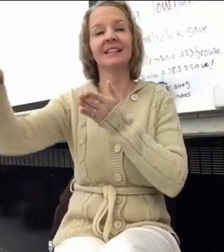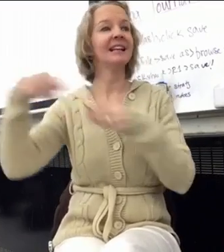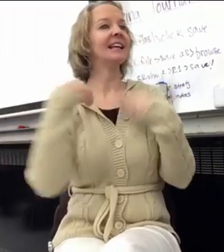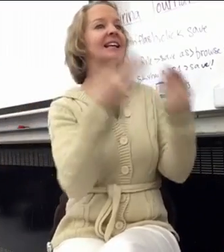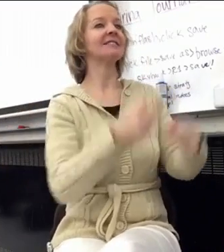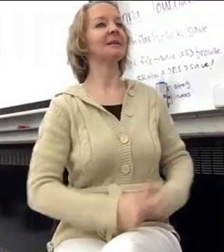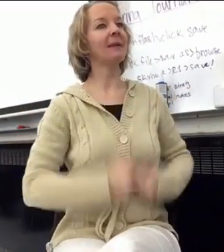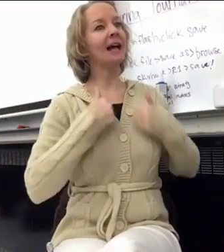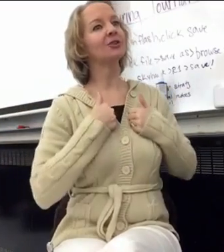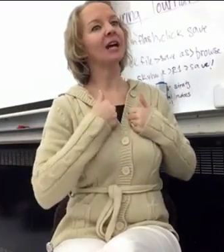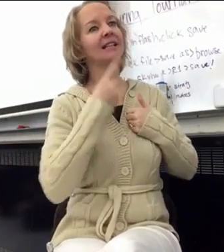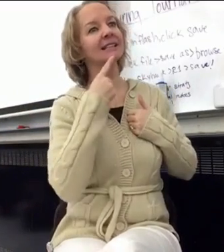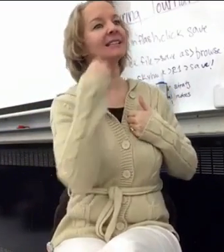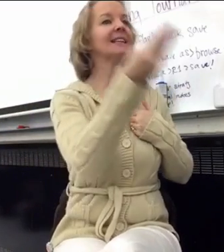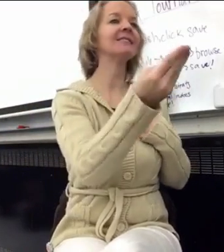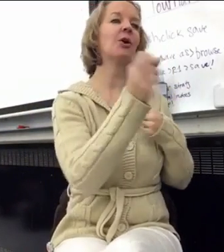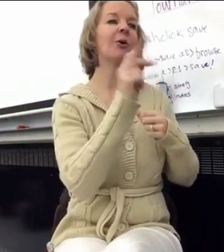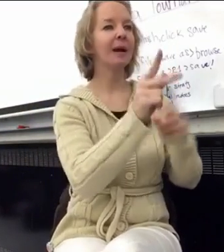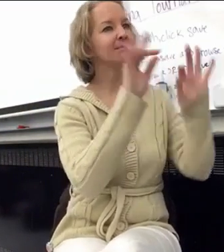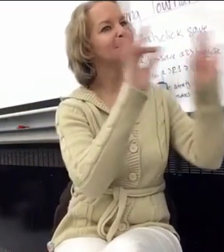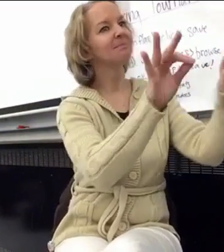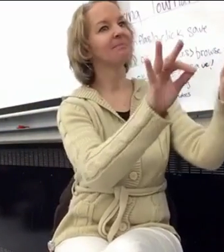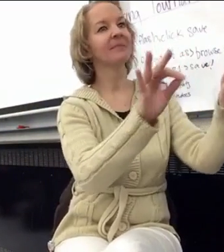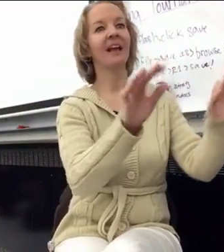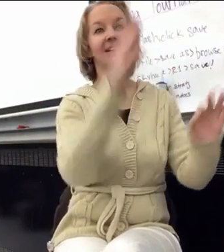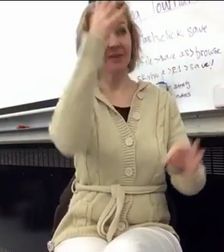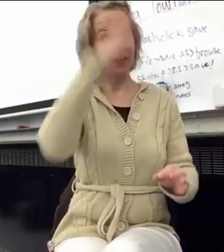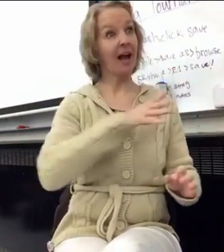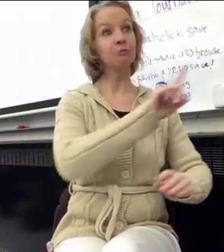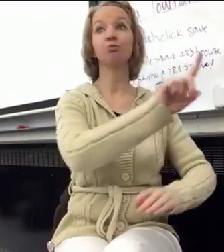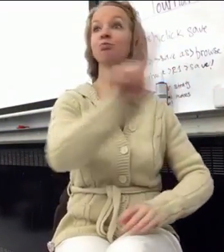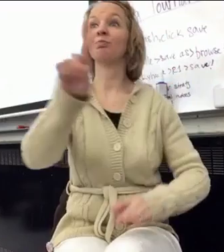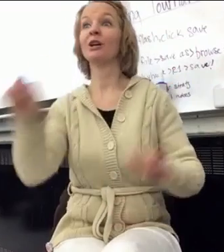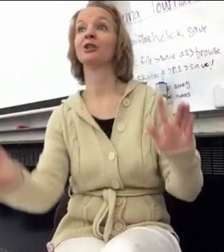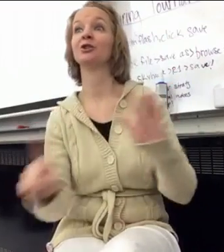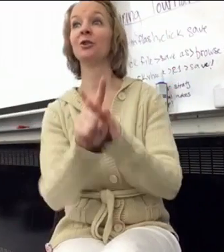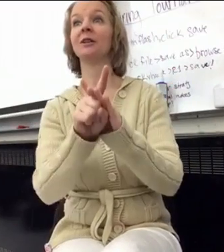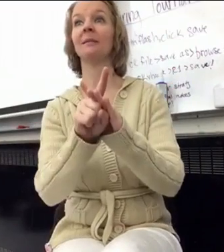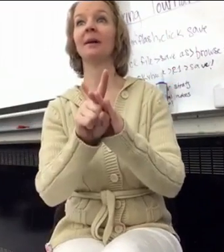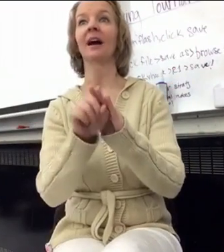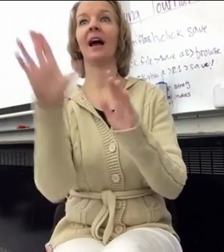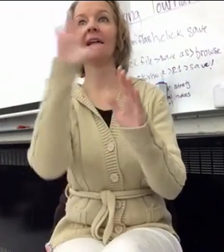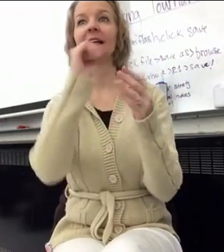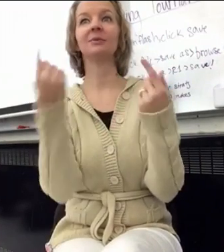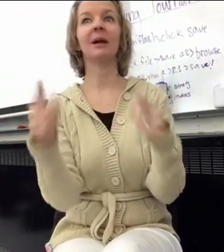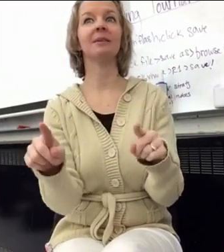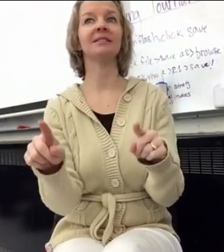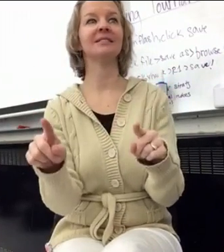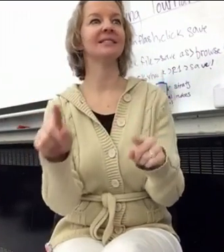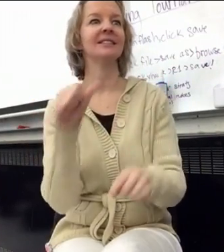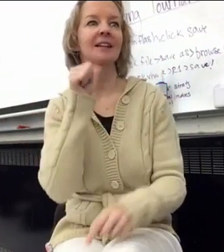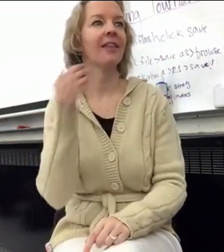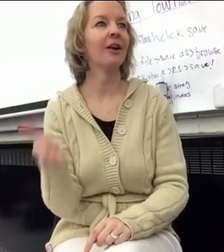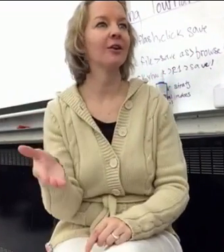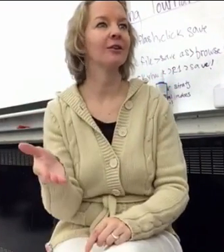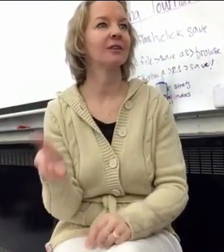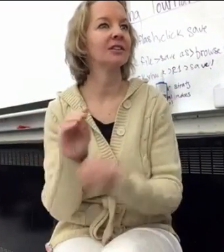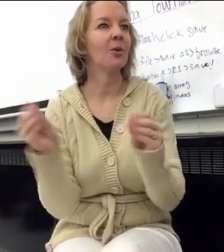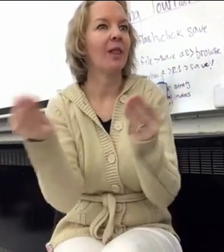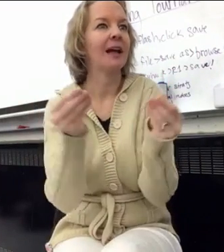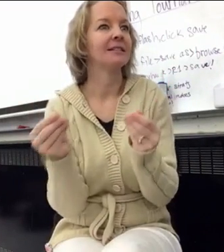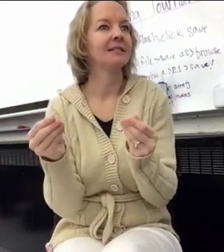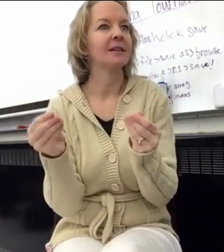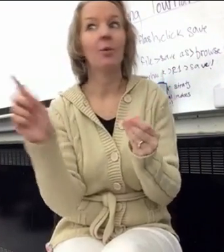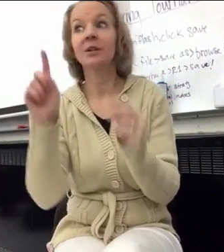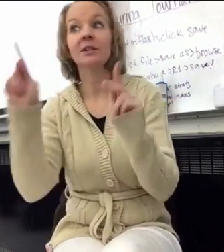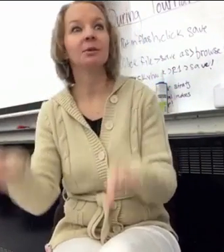It's now your land. Here's the deed. The guy shows up to his wonderful new plot of land, and guess what? Doesn't exist, right? And where's the carpetbagger